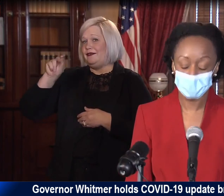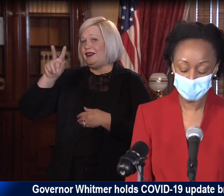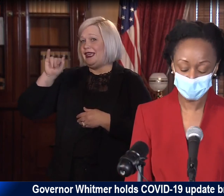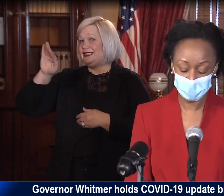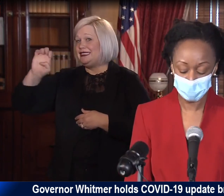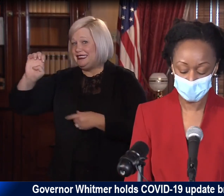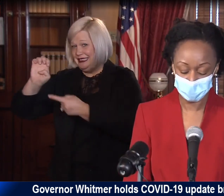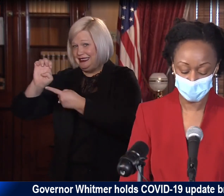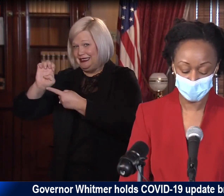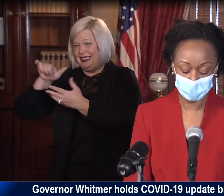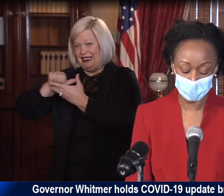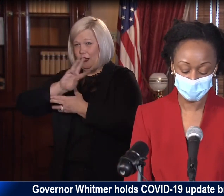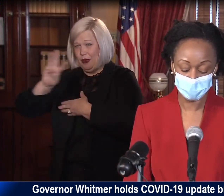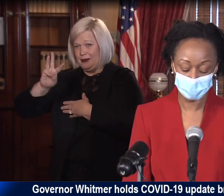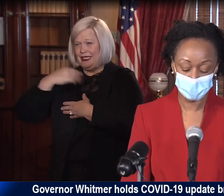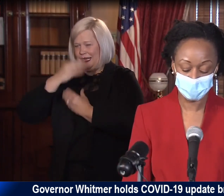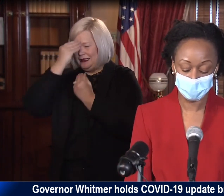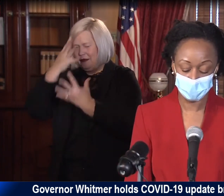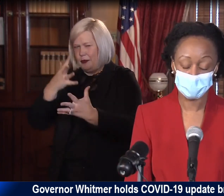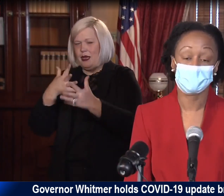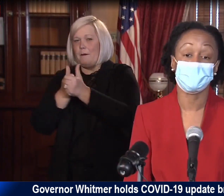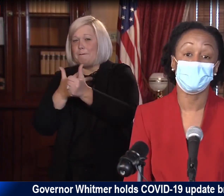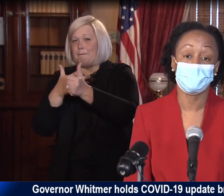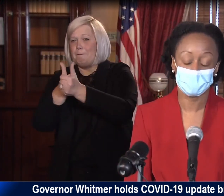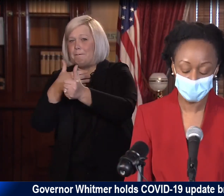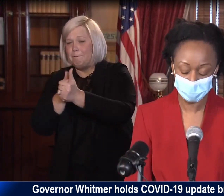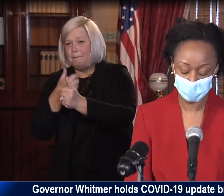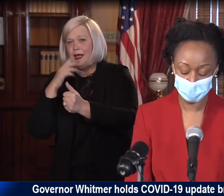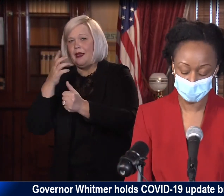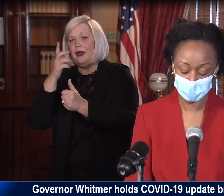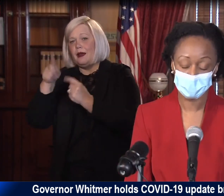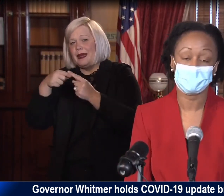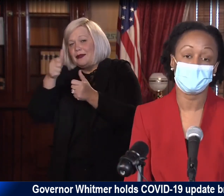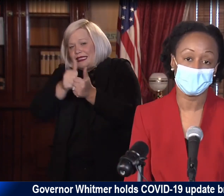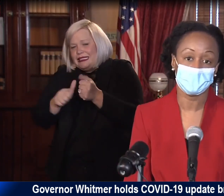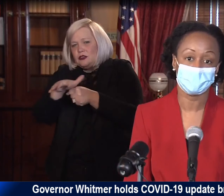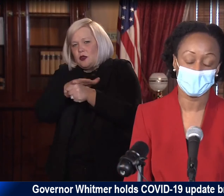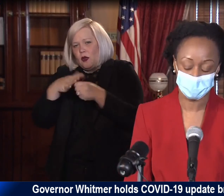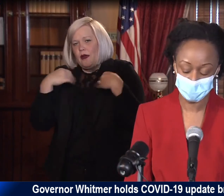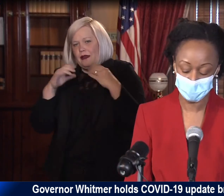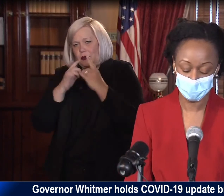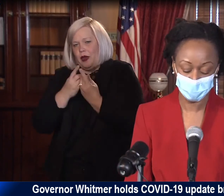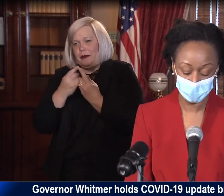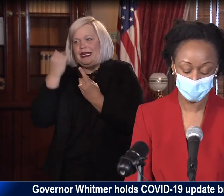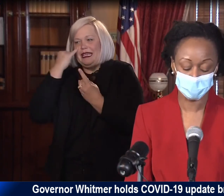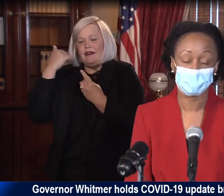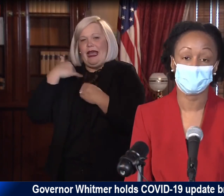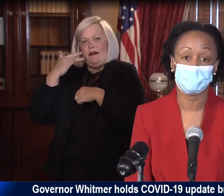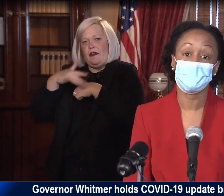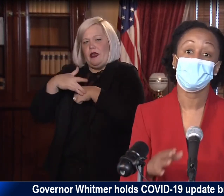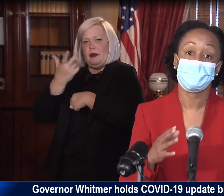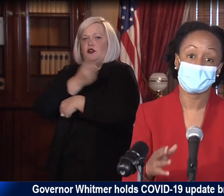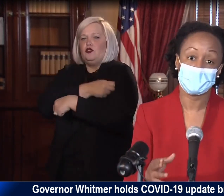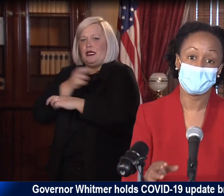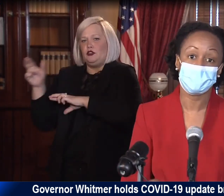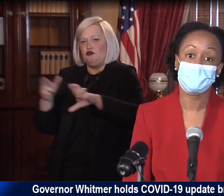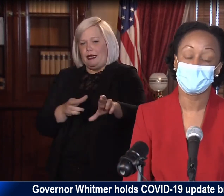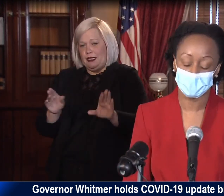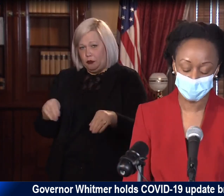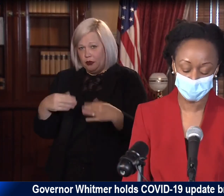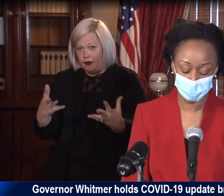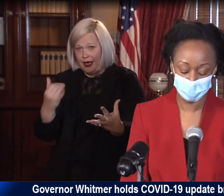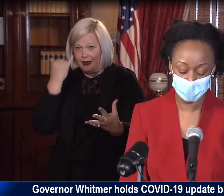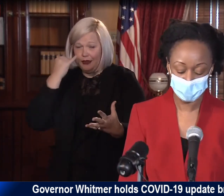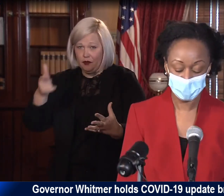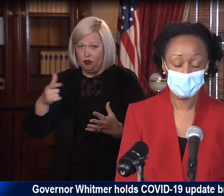We'll be regularly updating that website with information about the local health departments that may have vaccine available to you right now if